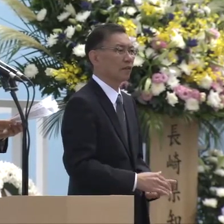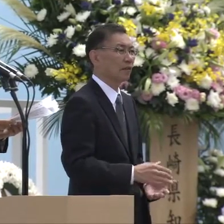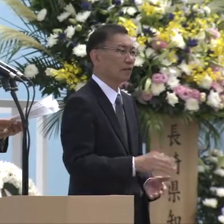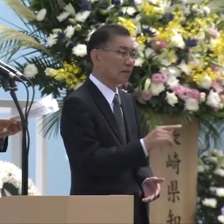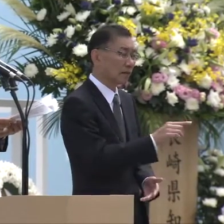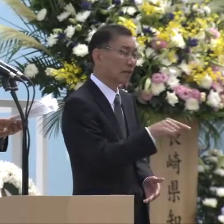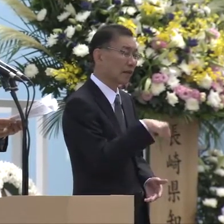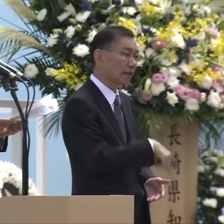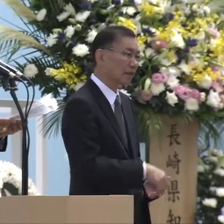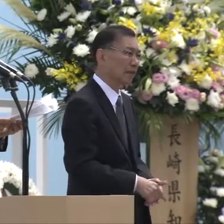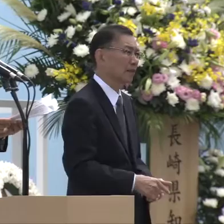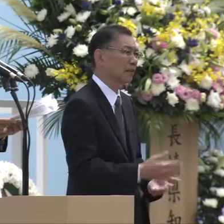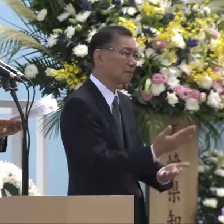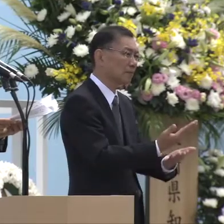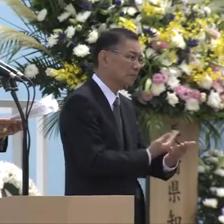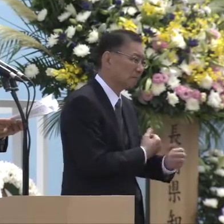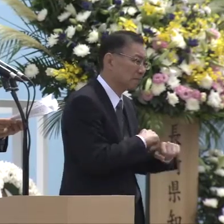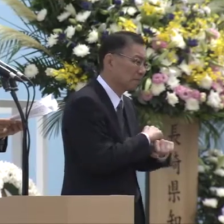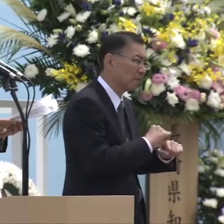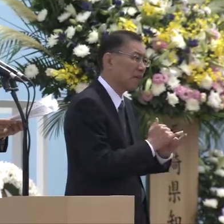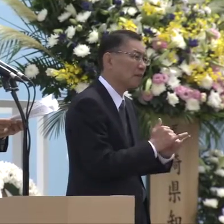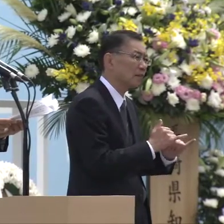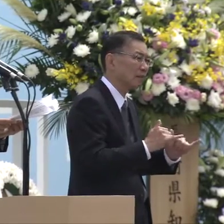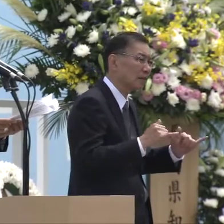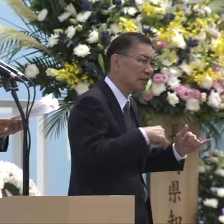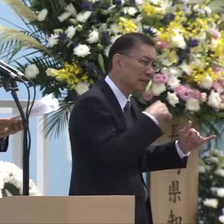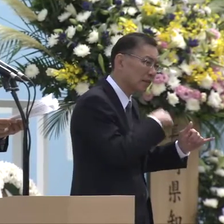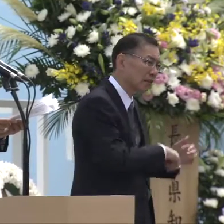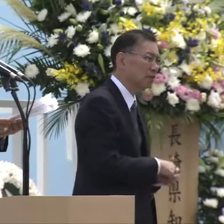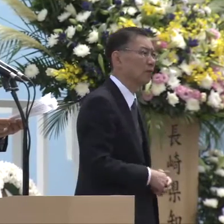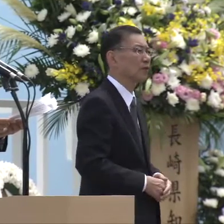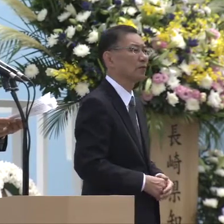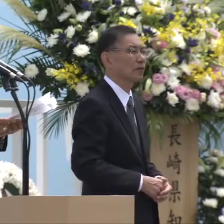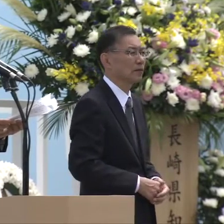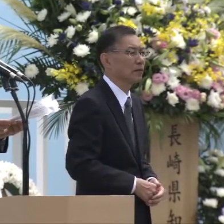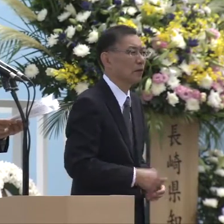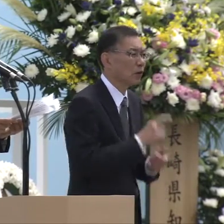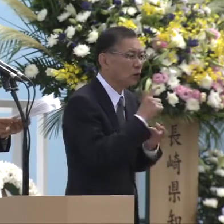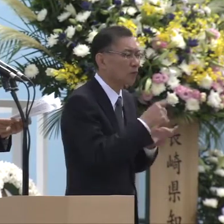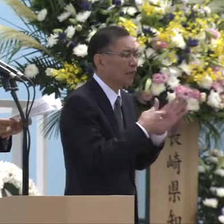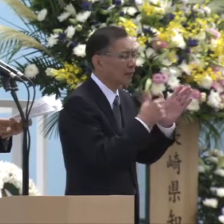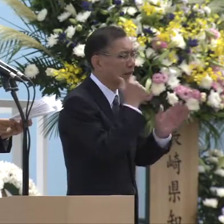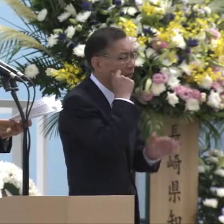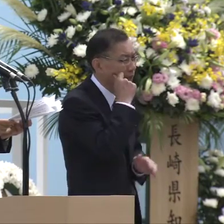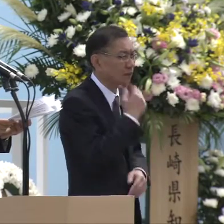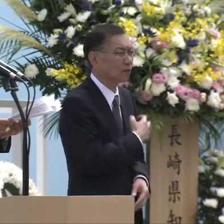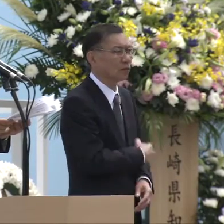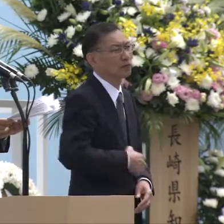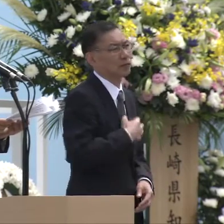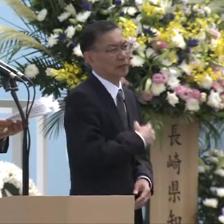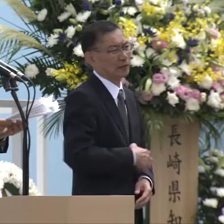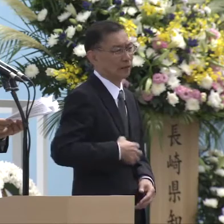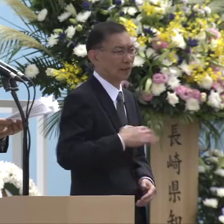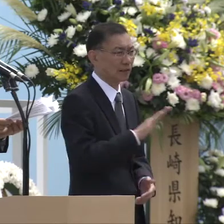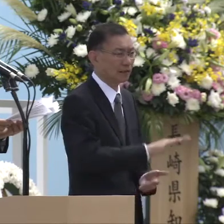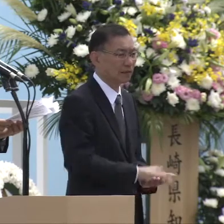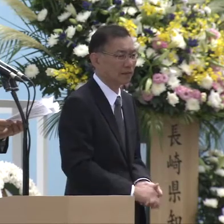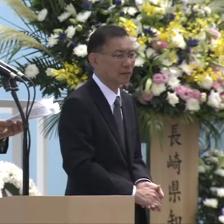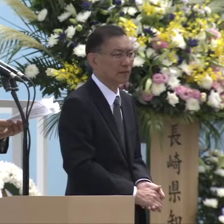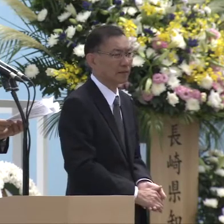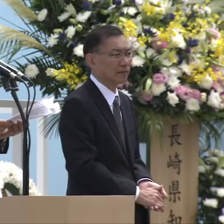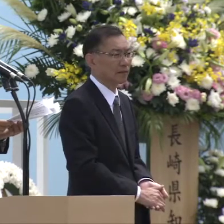In this devastation, even those who narrowly escaped death experienced indescribable